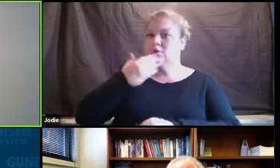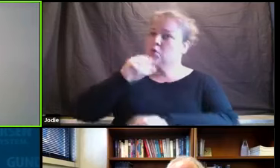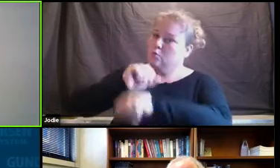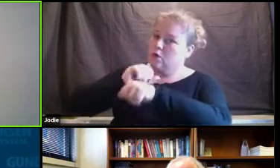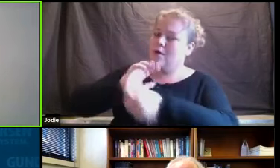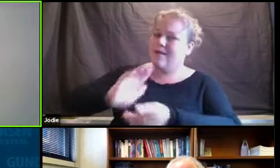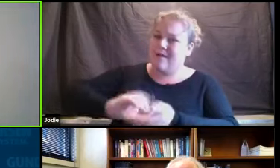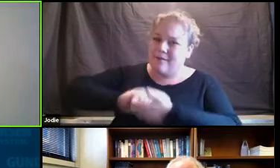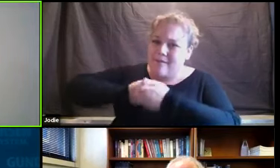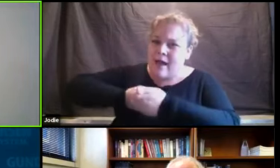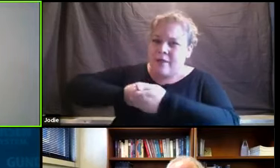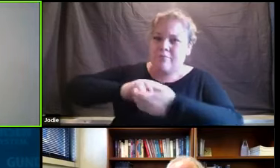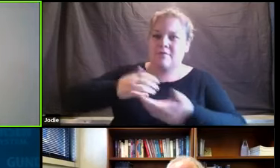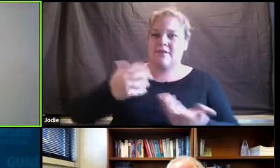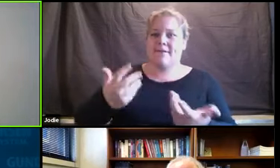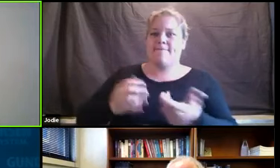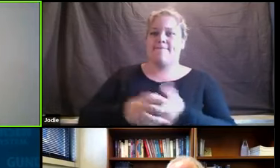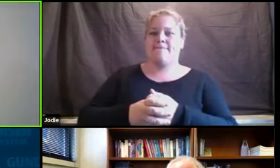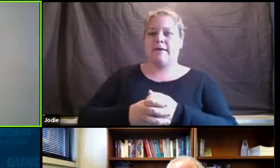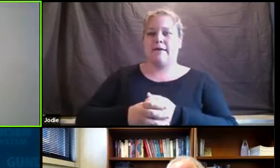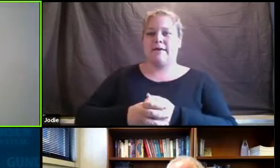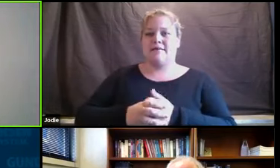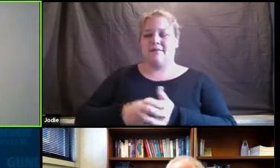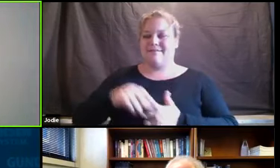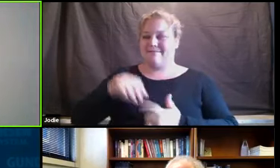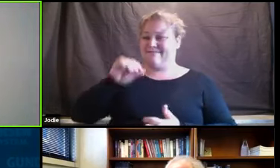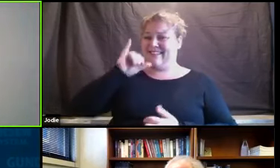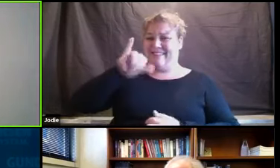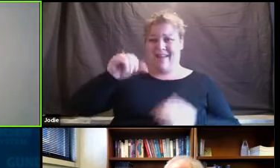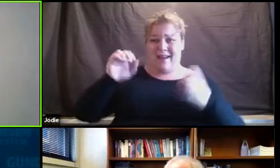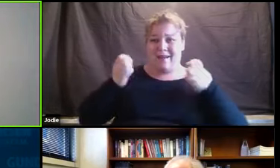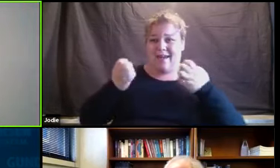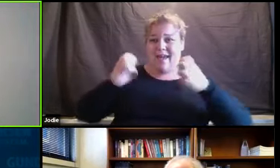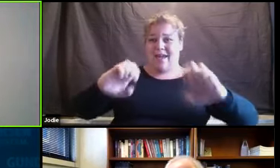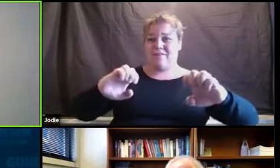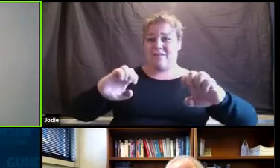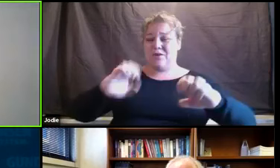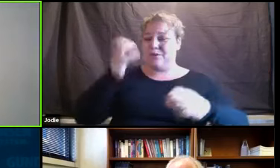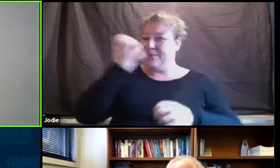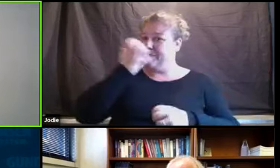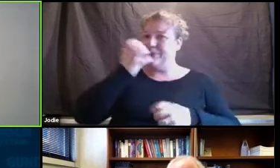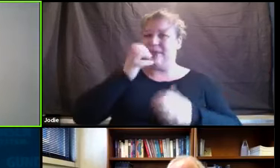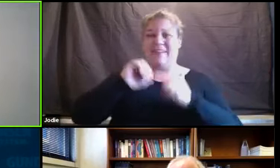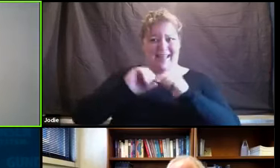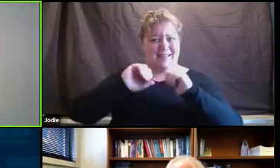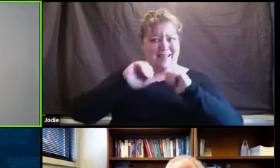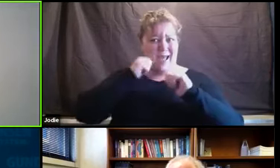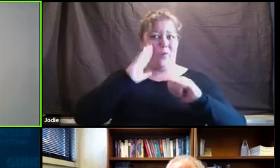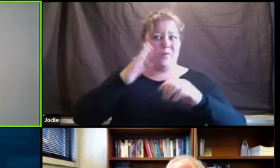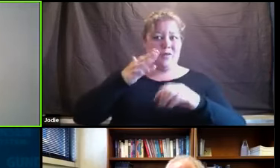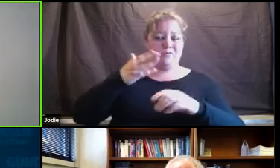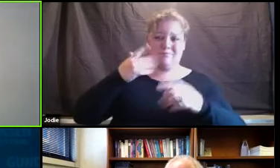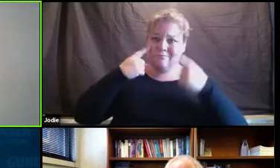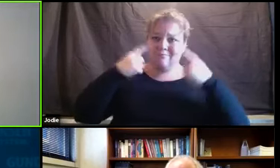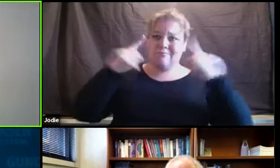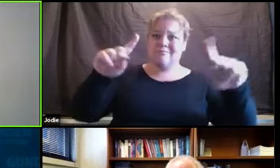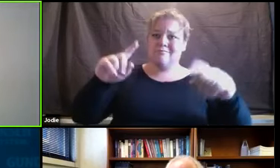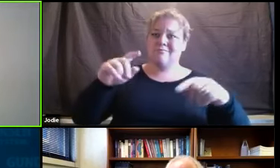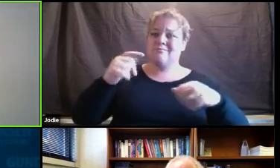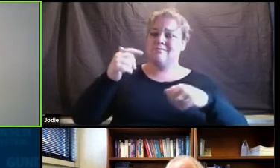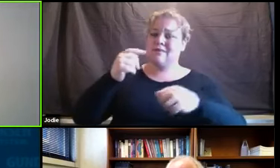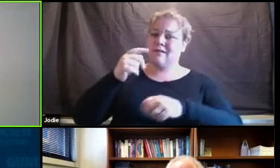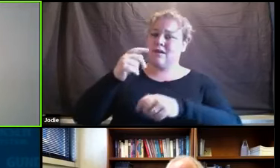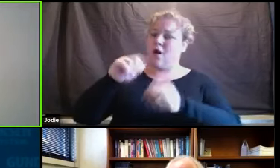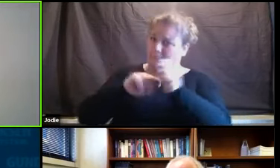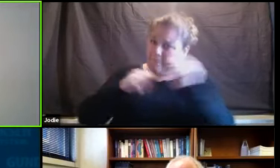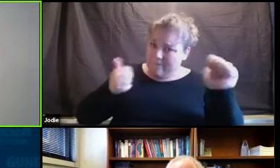and it takes that kind of effort to make sure that we do our very best to keep this virus out of our long-term